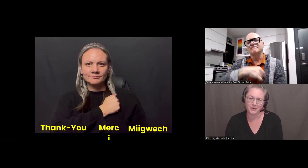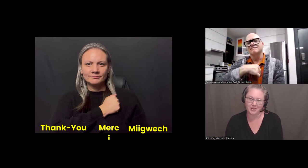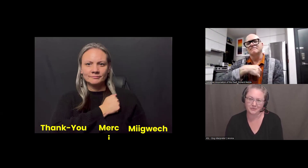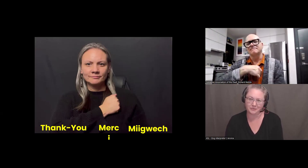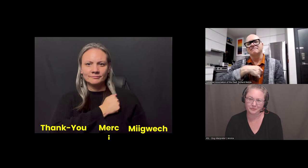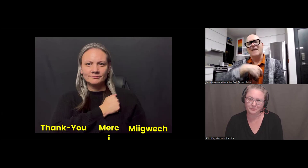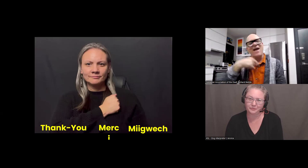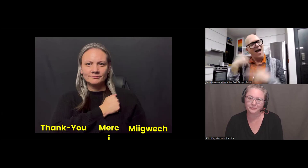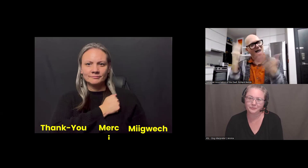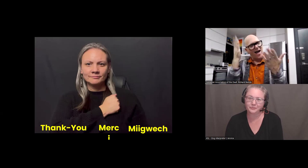anyone.